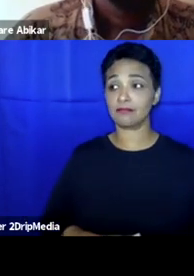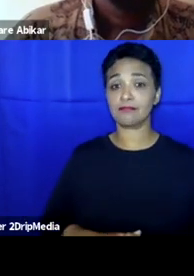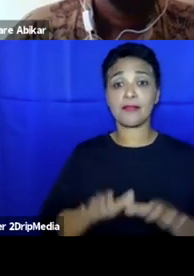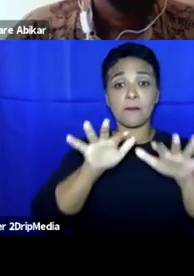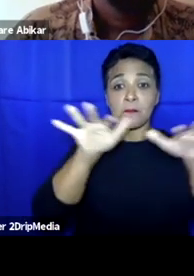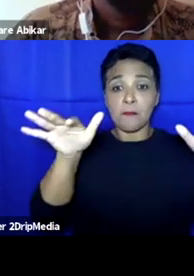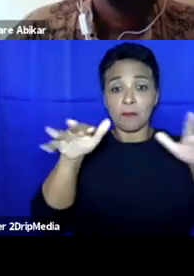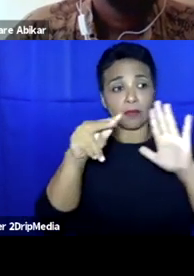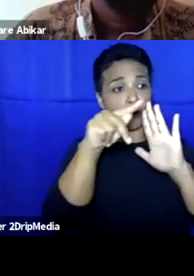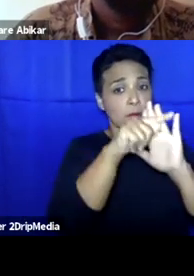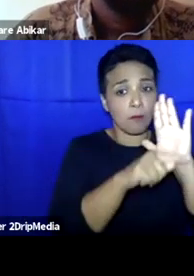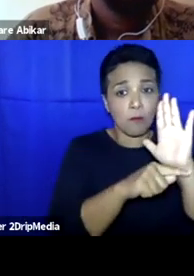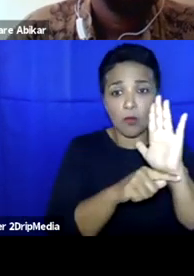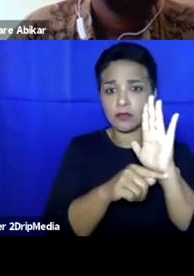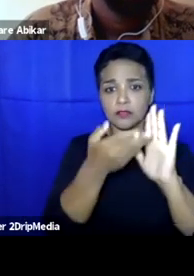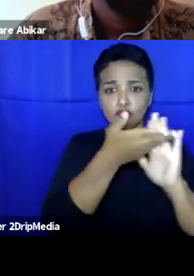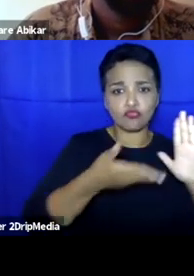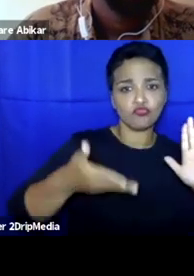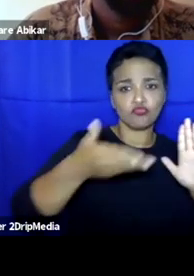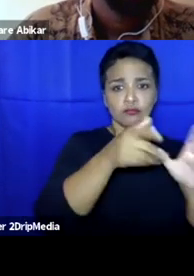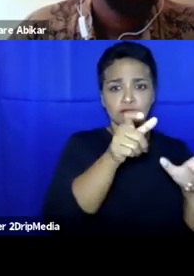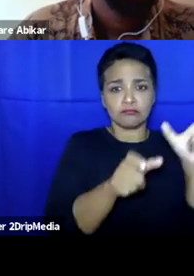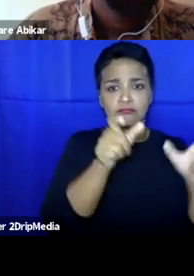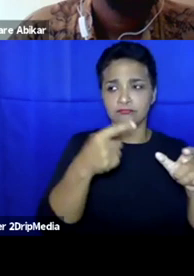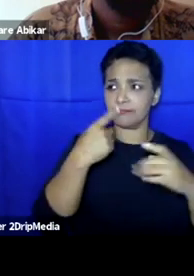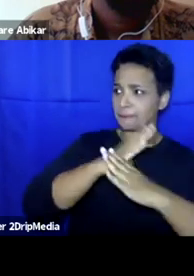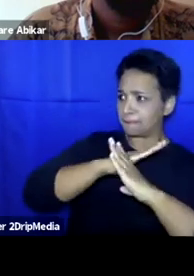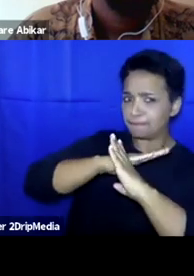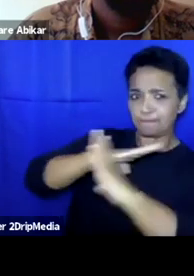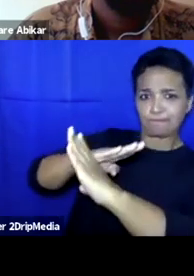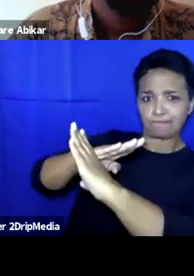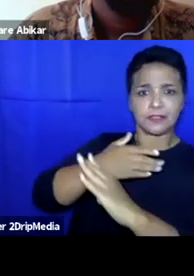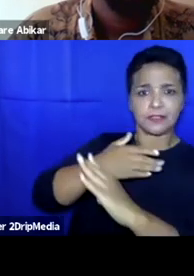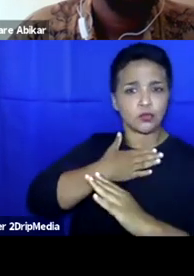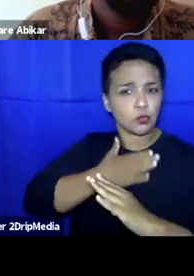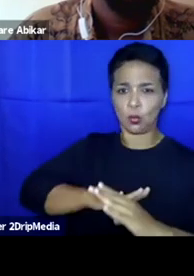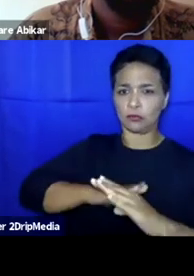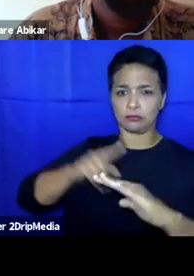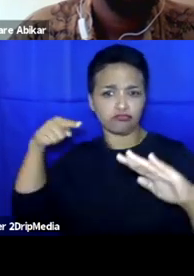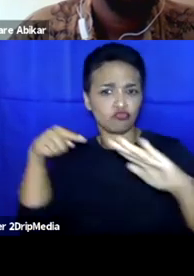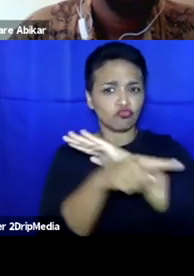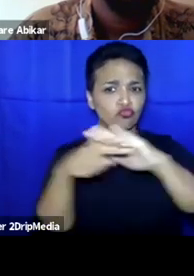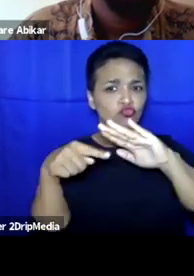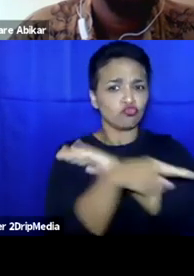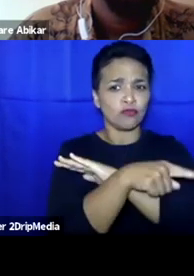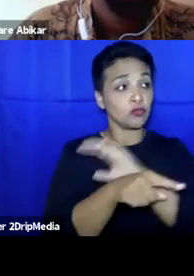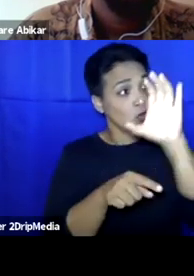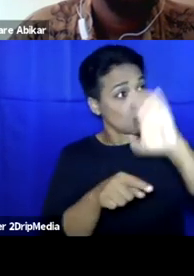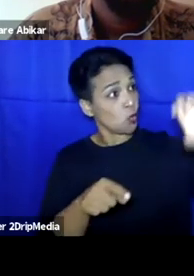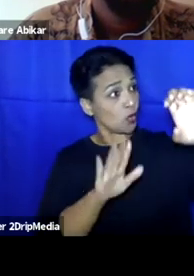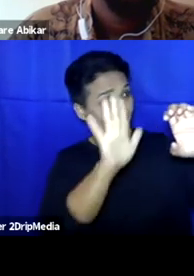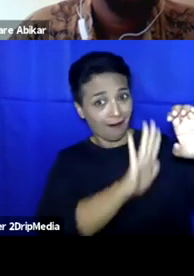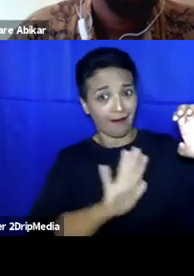currently promoting a hostile environment against migrants and refugee people in European countries?